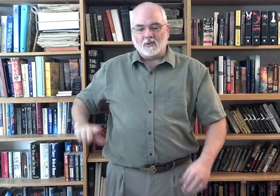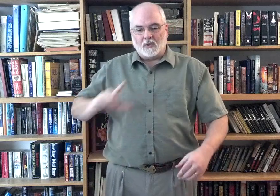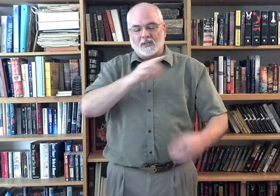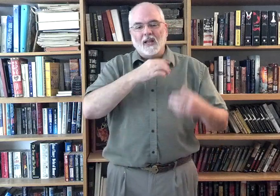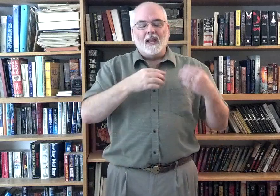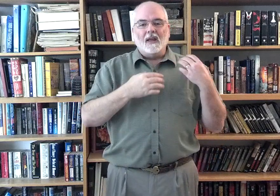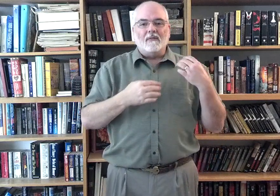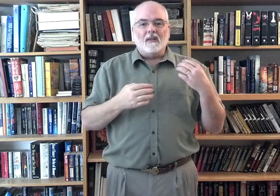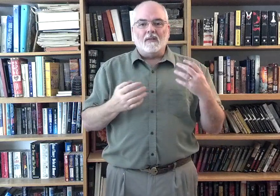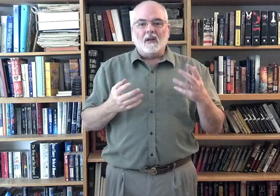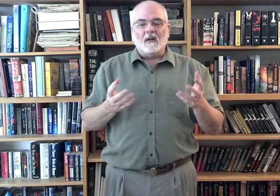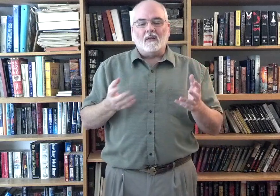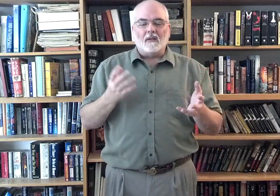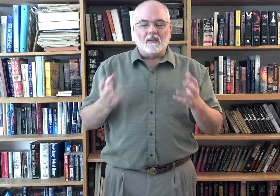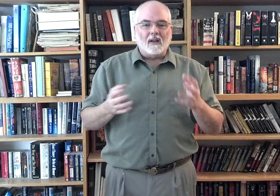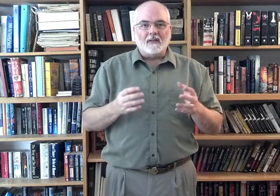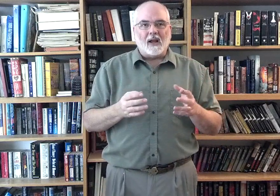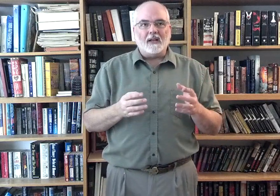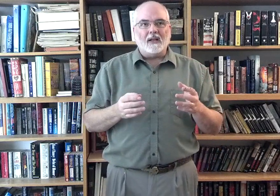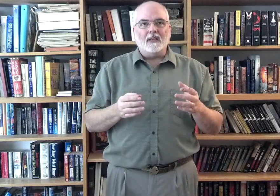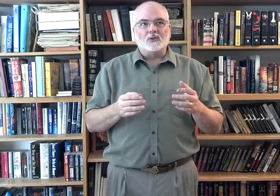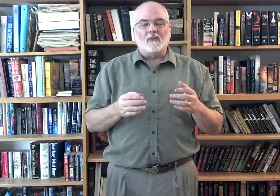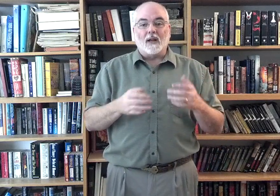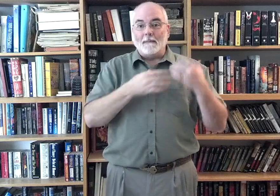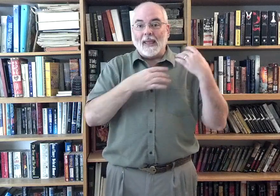it's the idea is sort of like a banner.